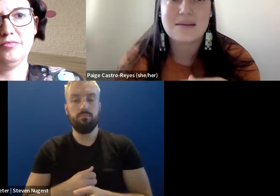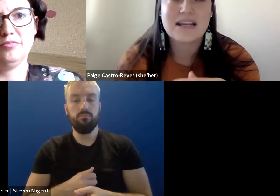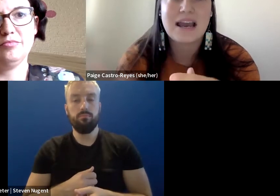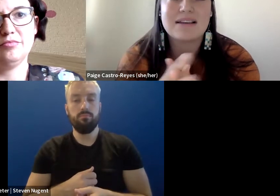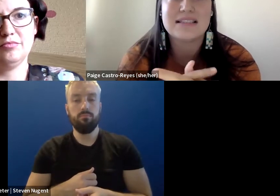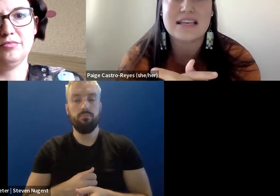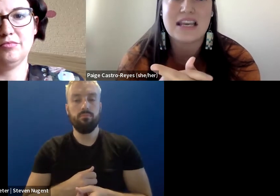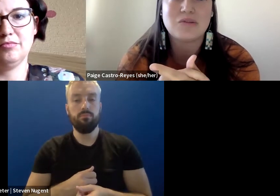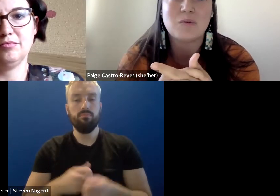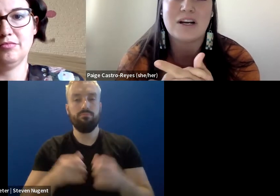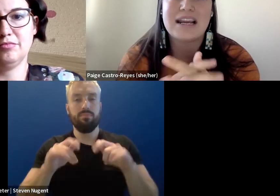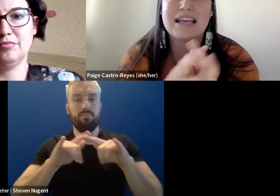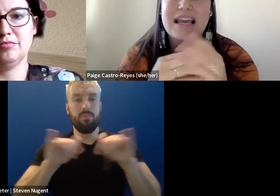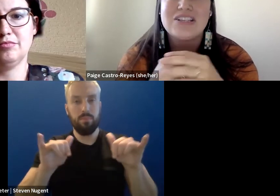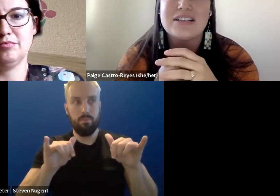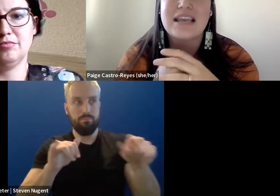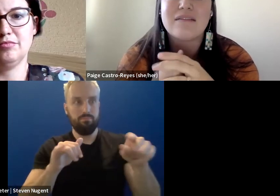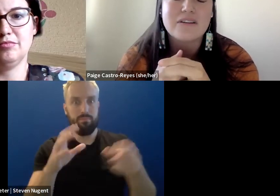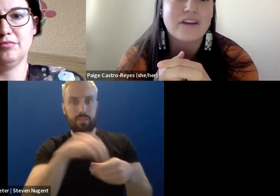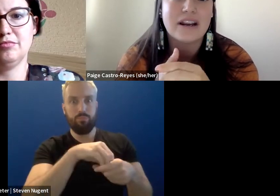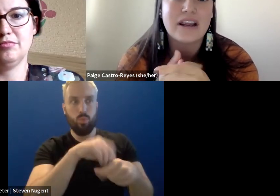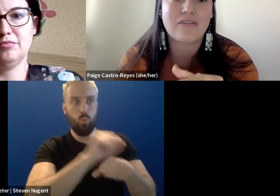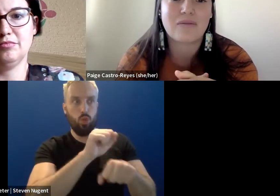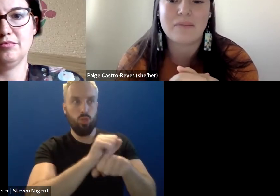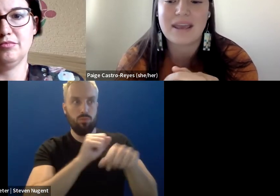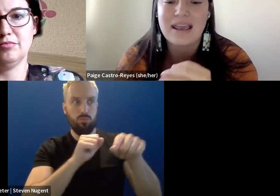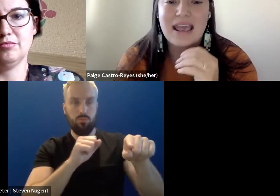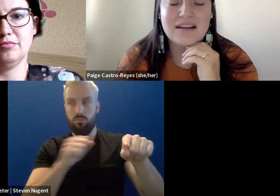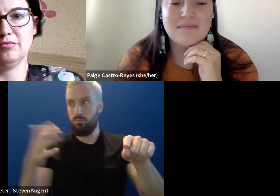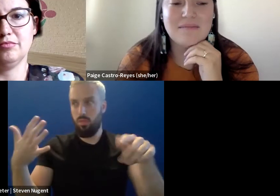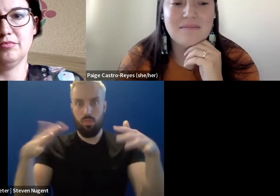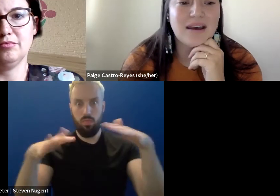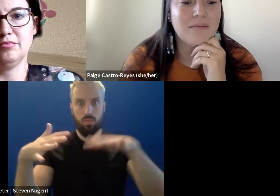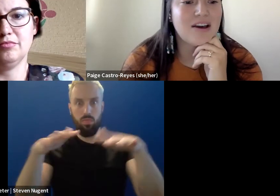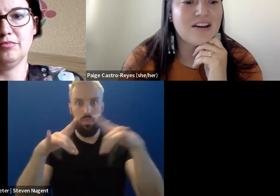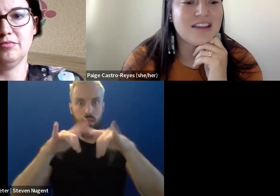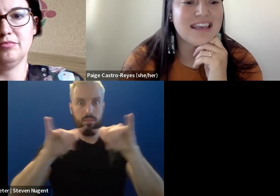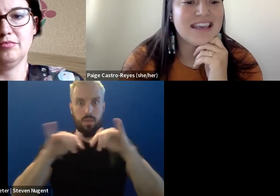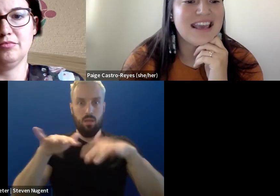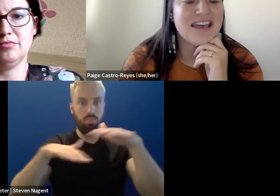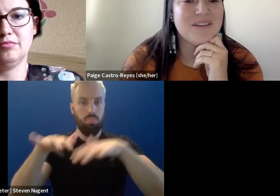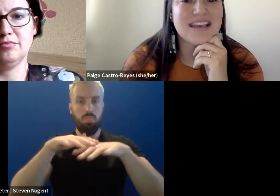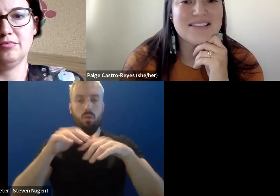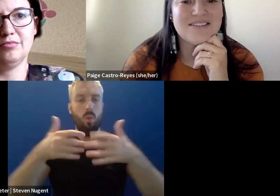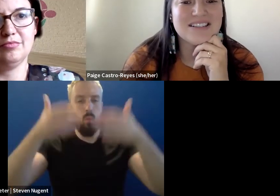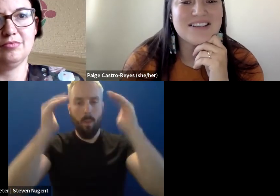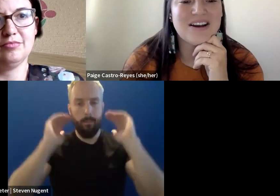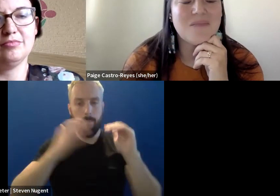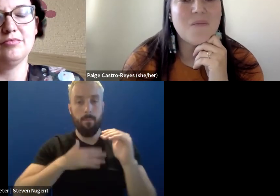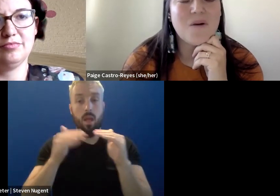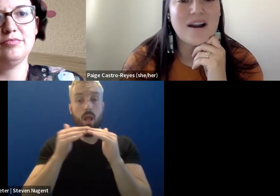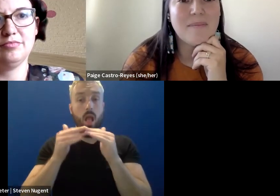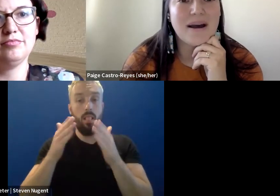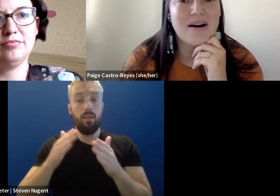at the same time as the engagement work. It just can feel very overwhelming. And my colleague Emily is going to